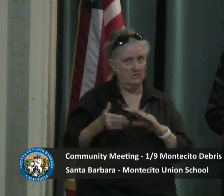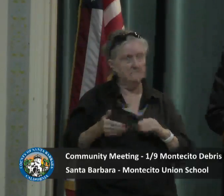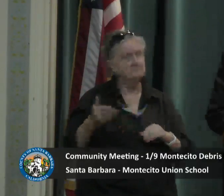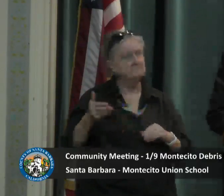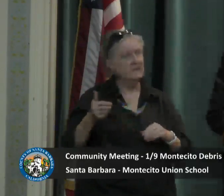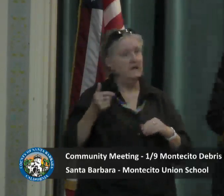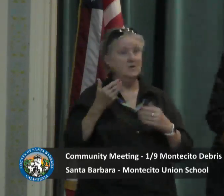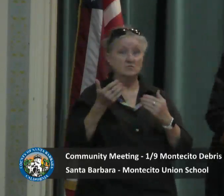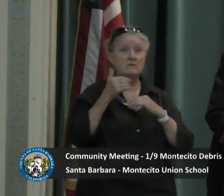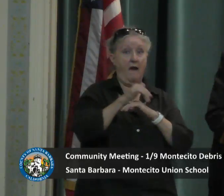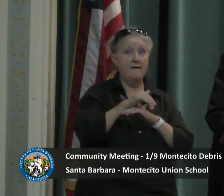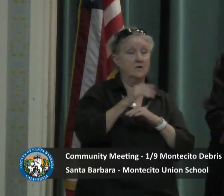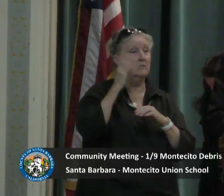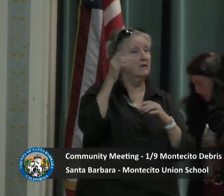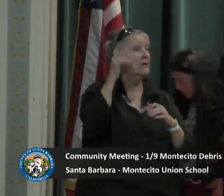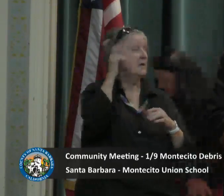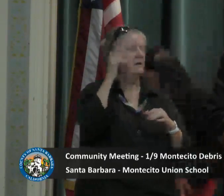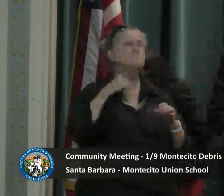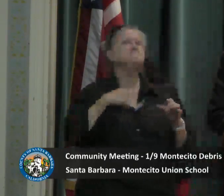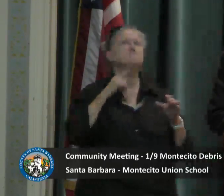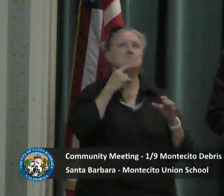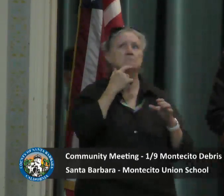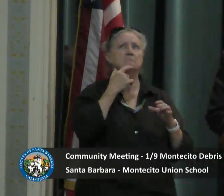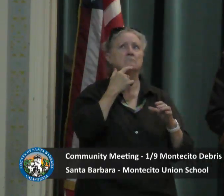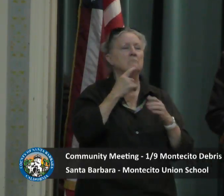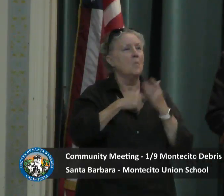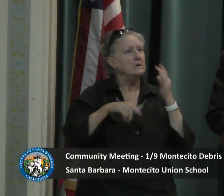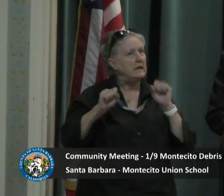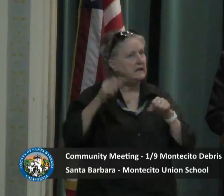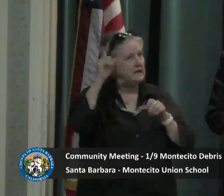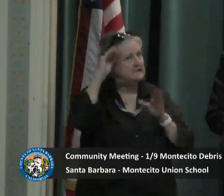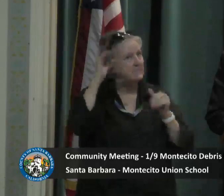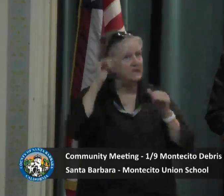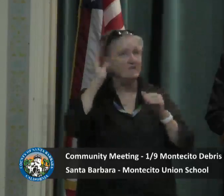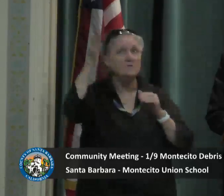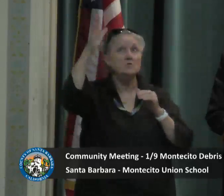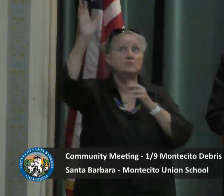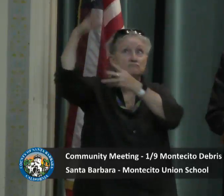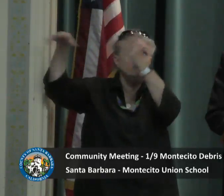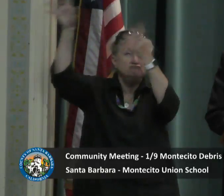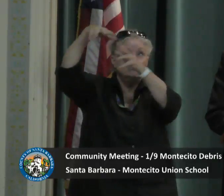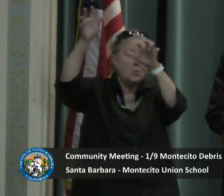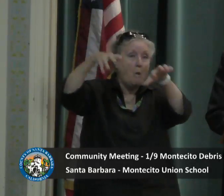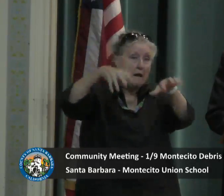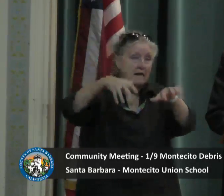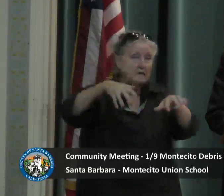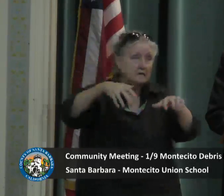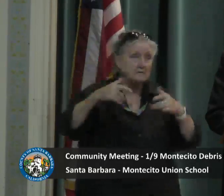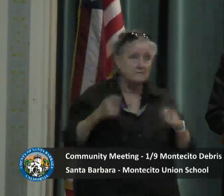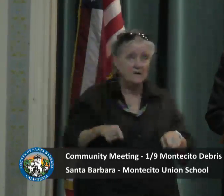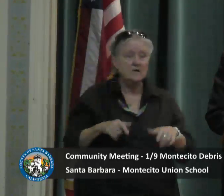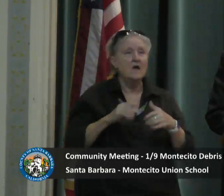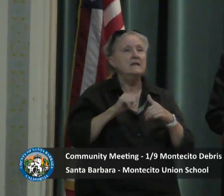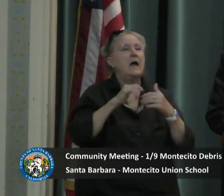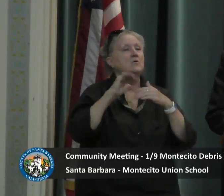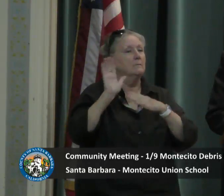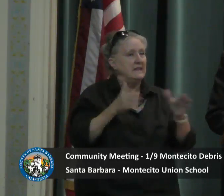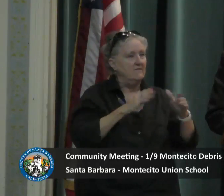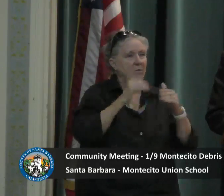Tonight, you're going to hear what to expect future rain events, how to plan for a new normal.